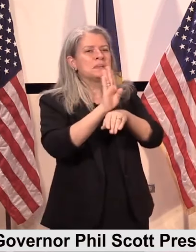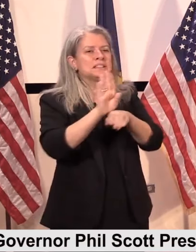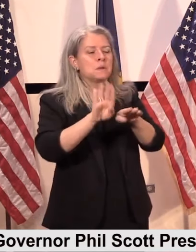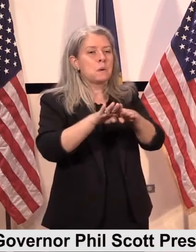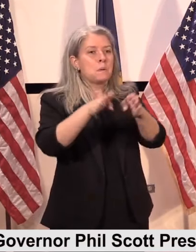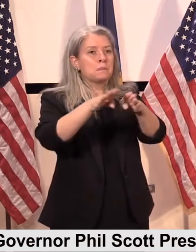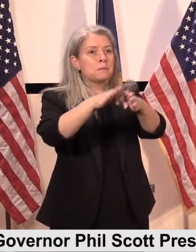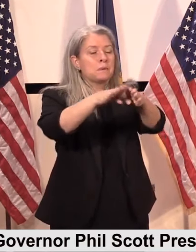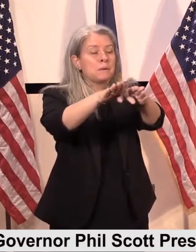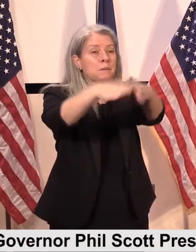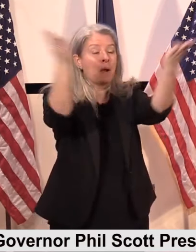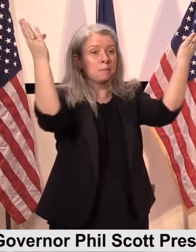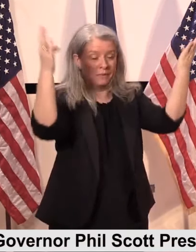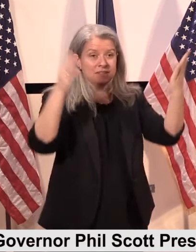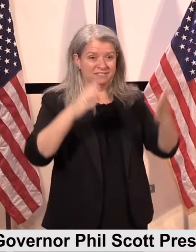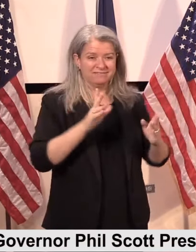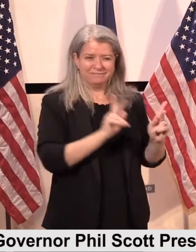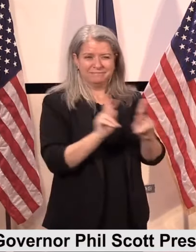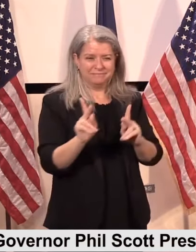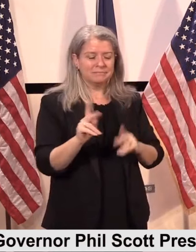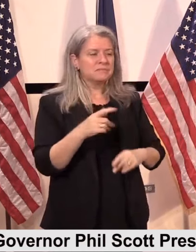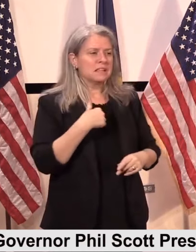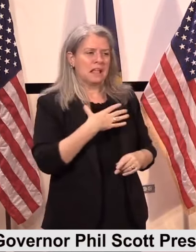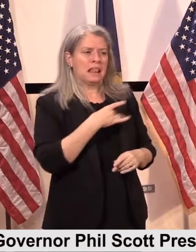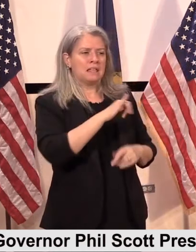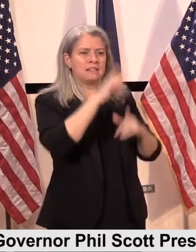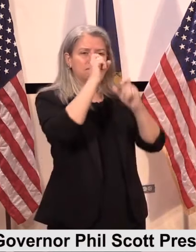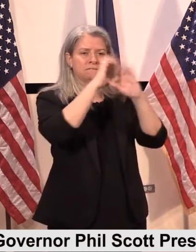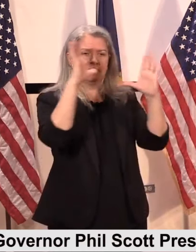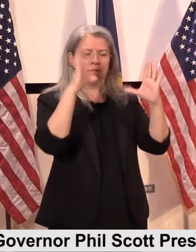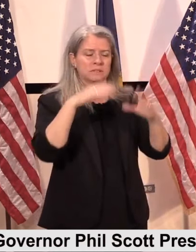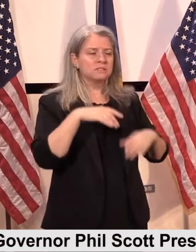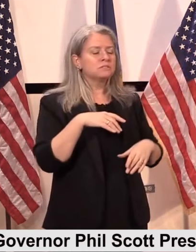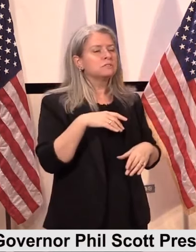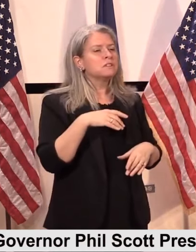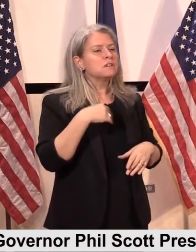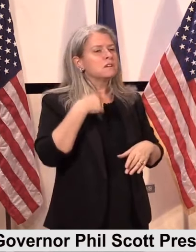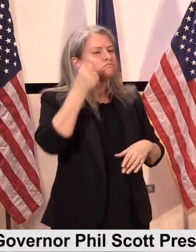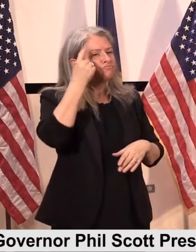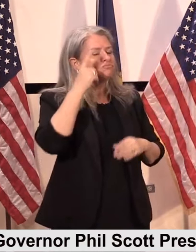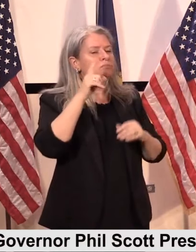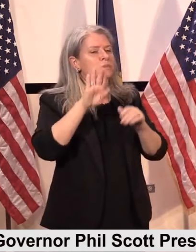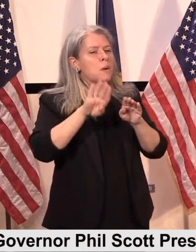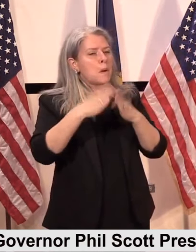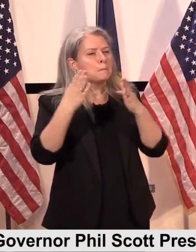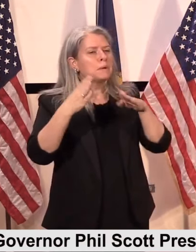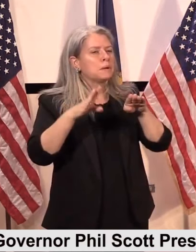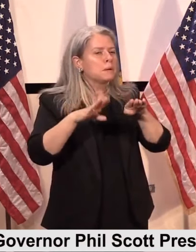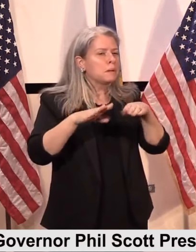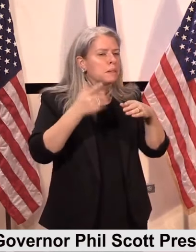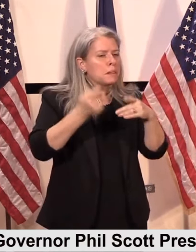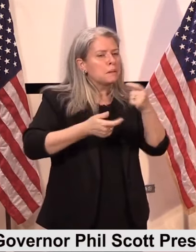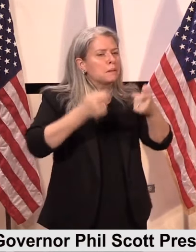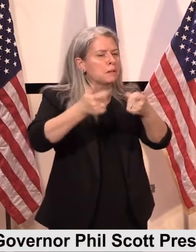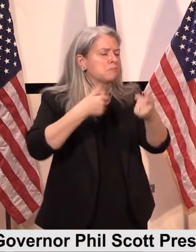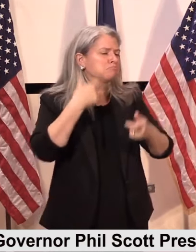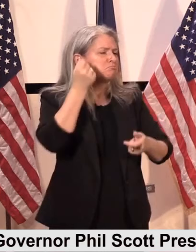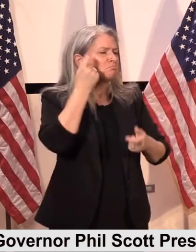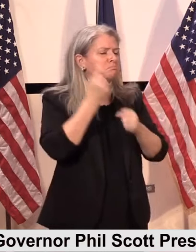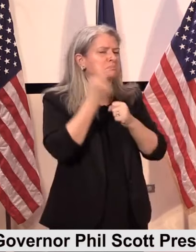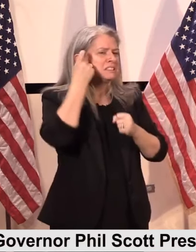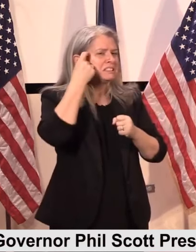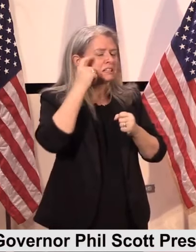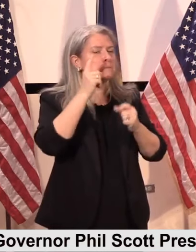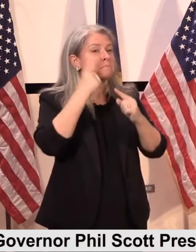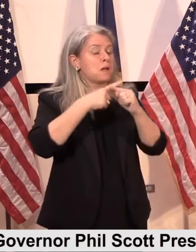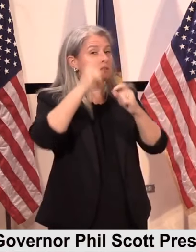bit in that direction of normalcy. I was wondering if and when